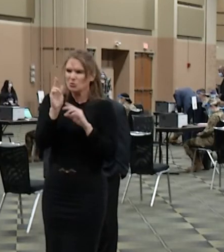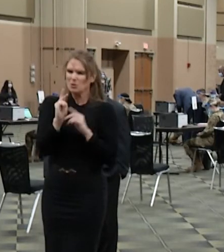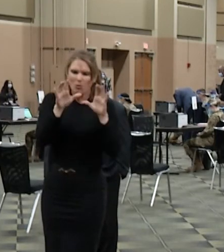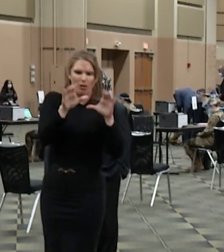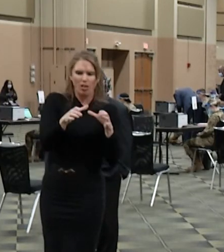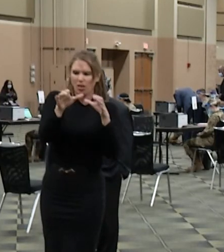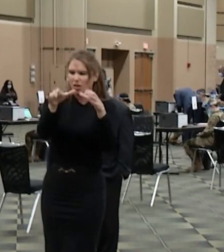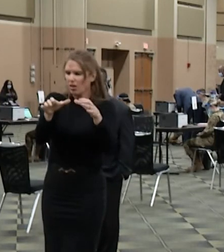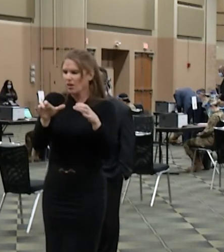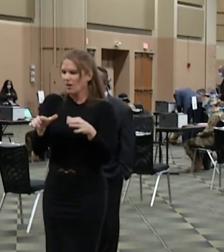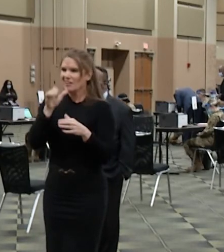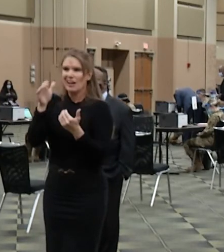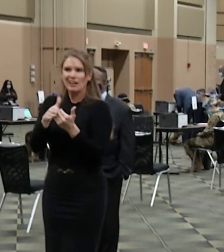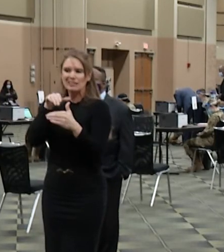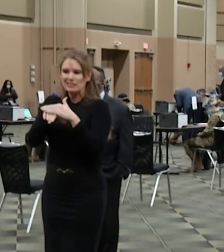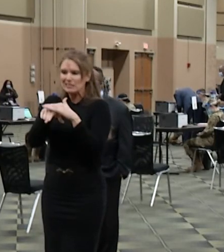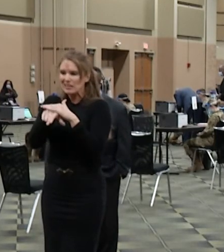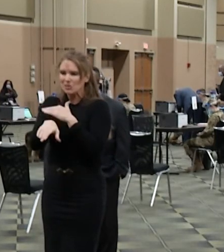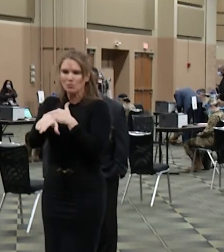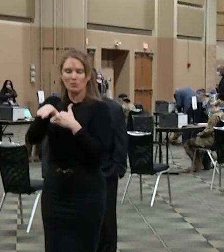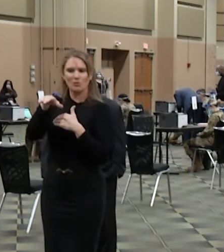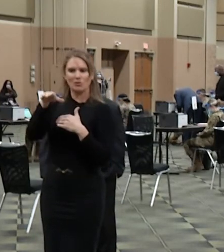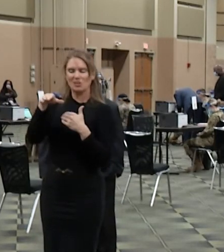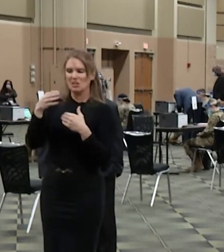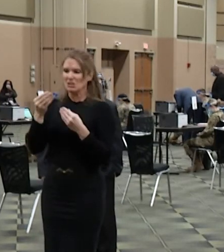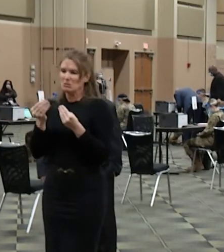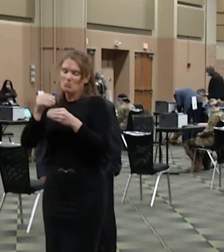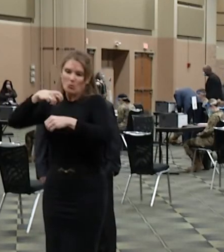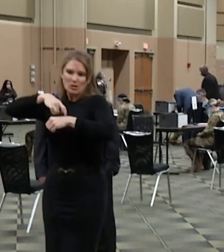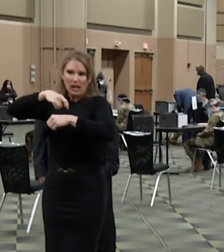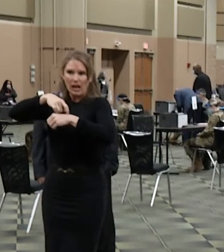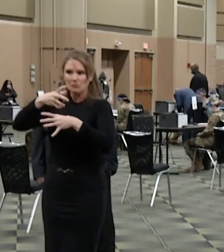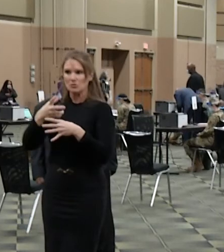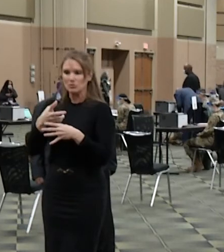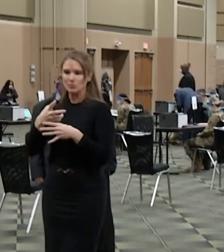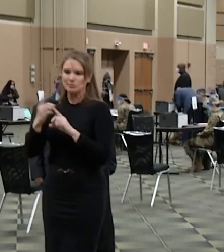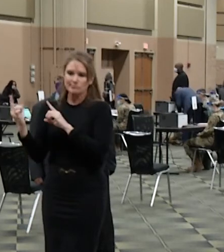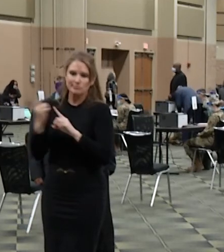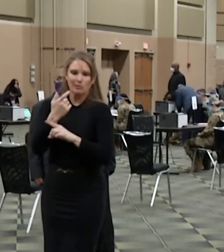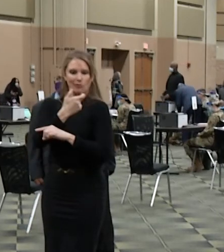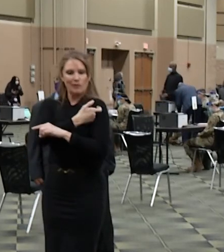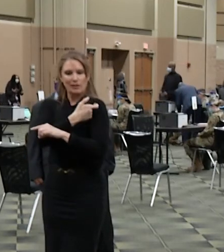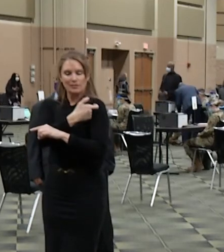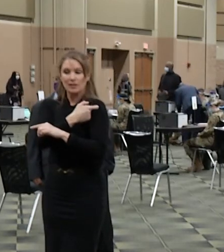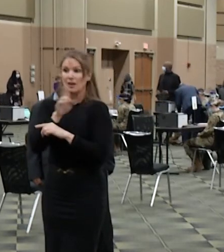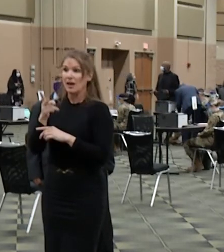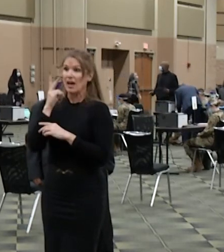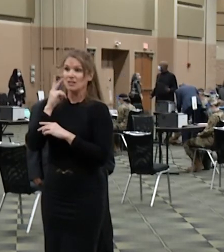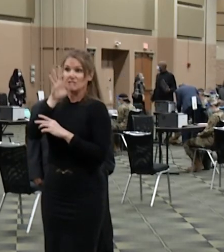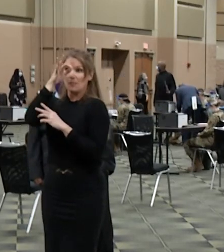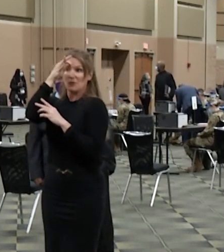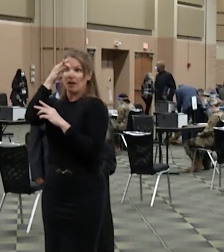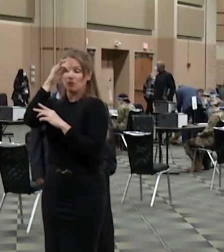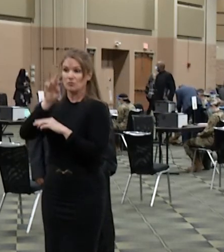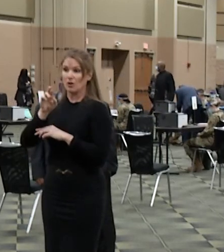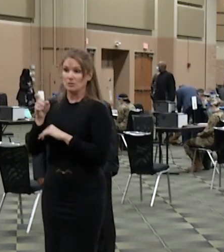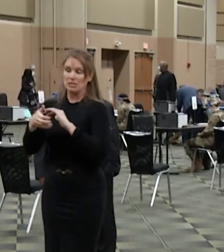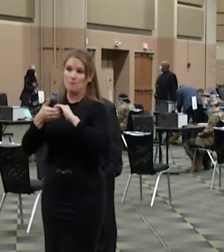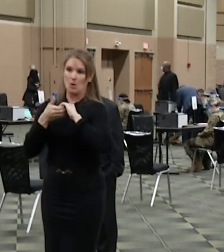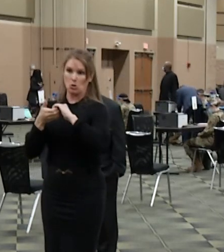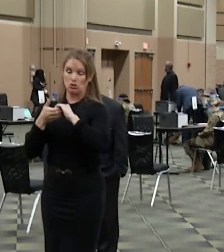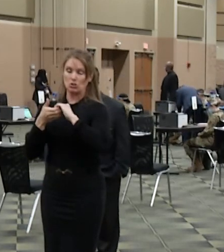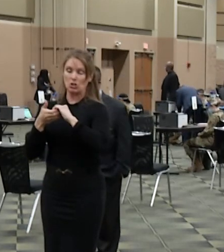that aren't as easily accessible. They may take more time to actually get accessed, and you've seen this federal pharmacy